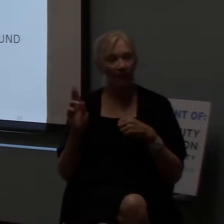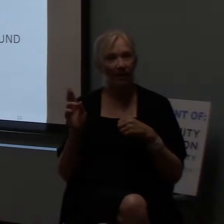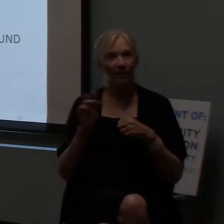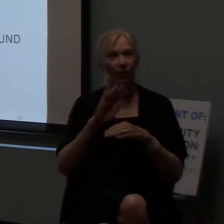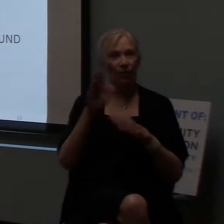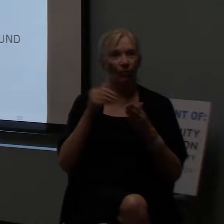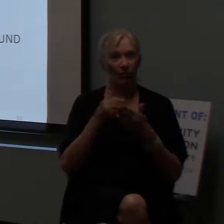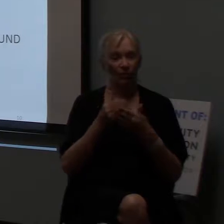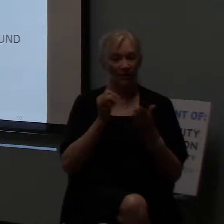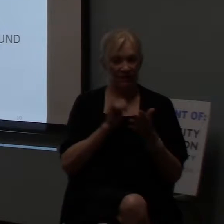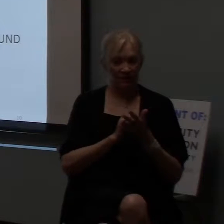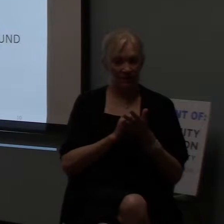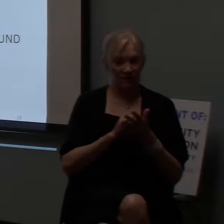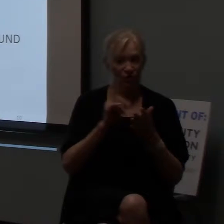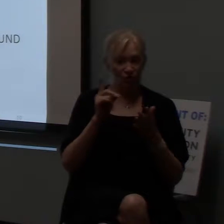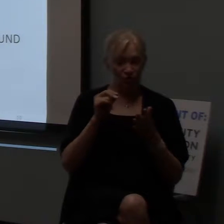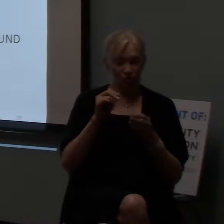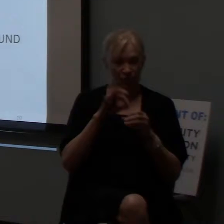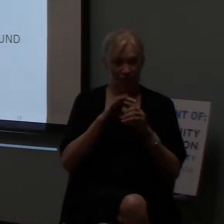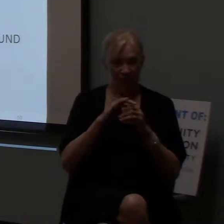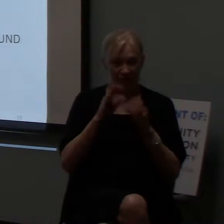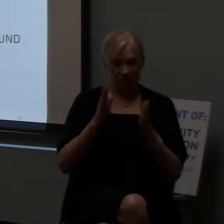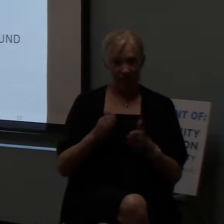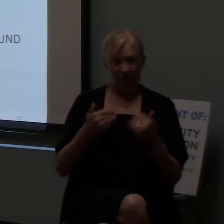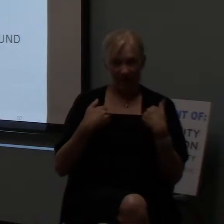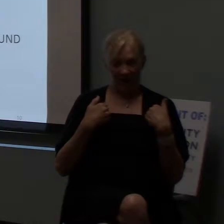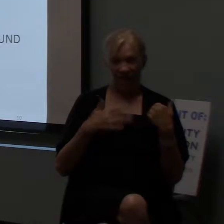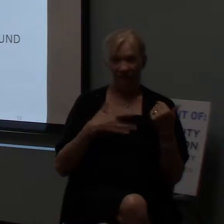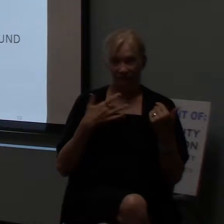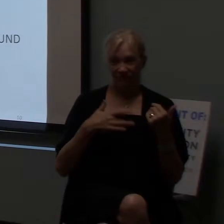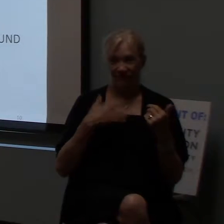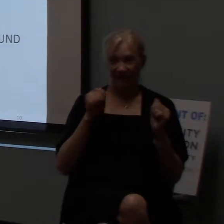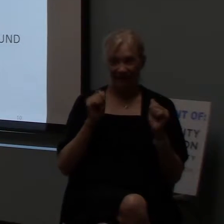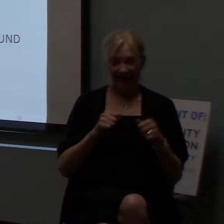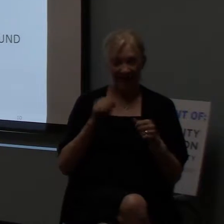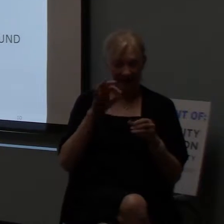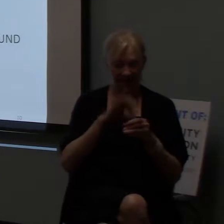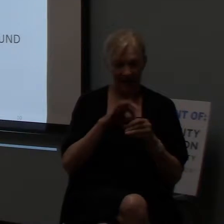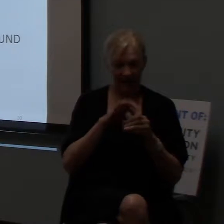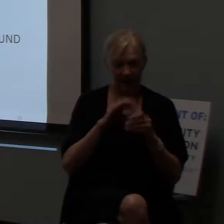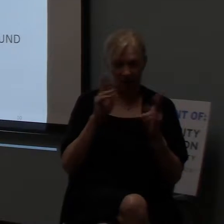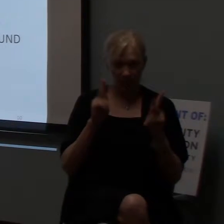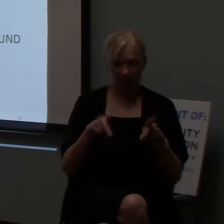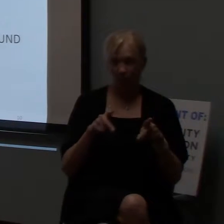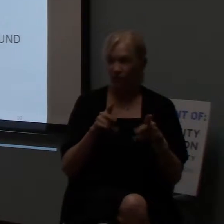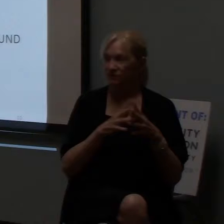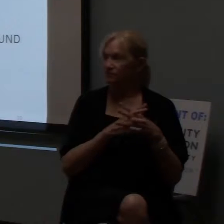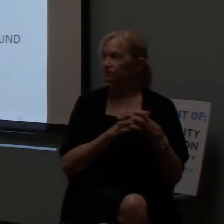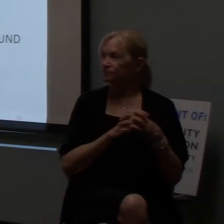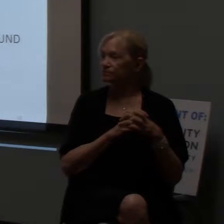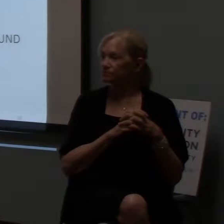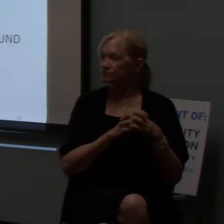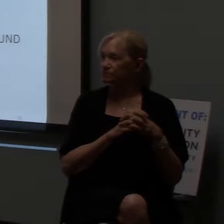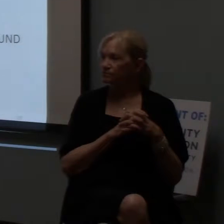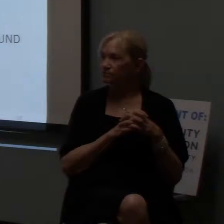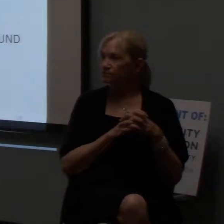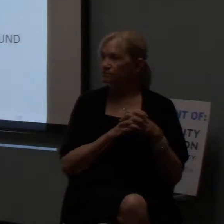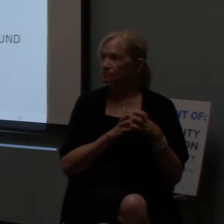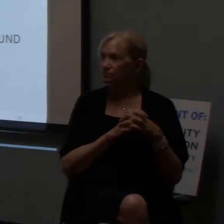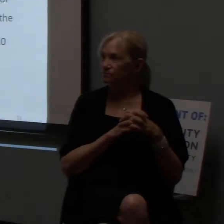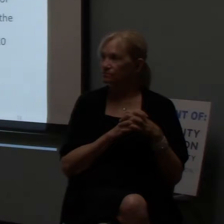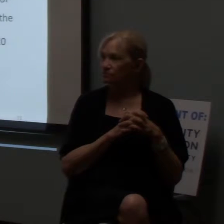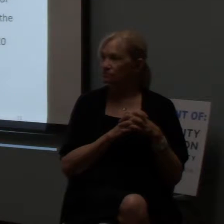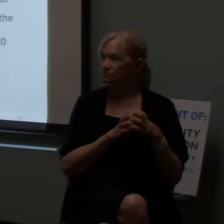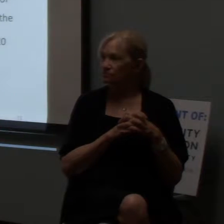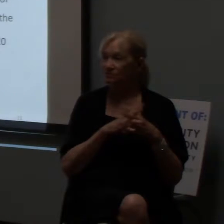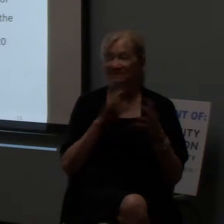overall, do the voters have a feeling that they can elect a representative that they identify with? So